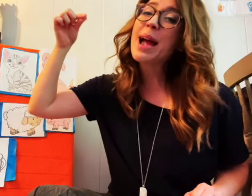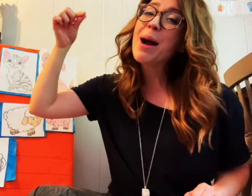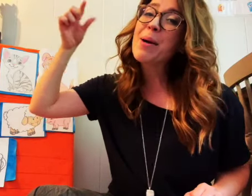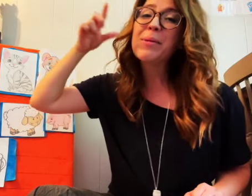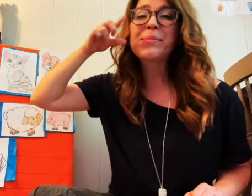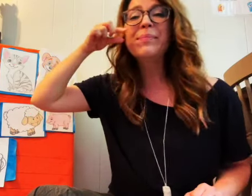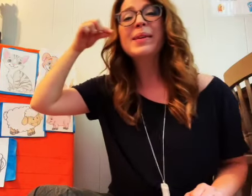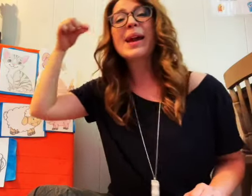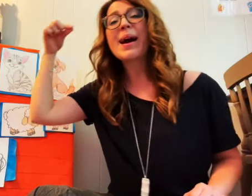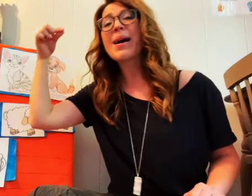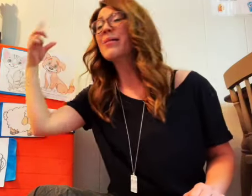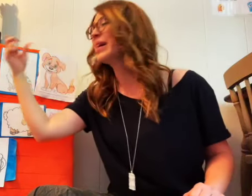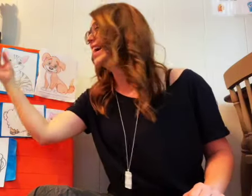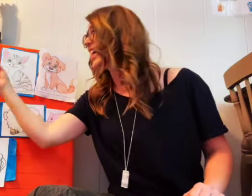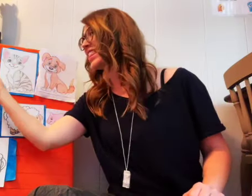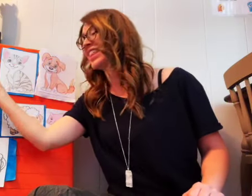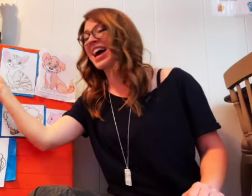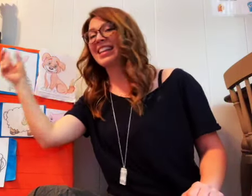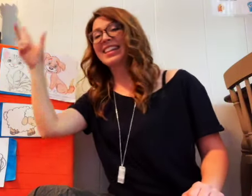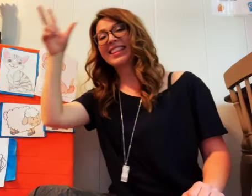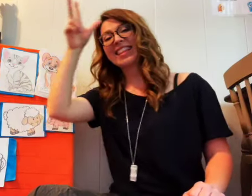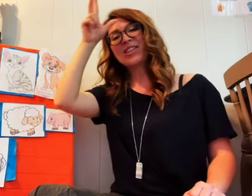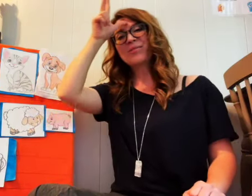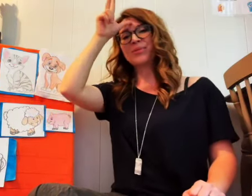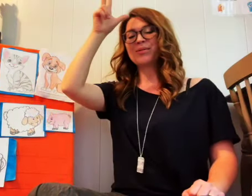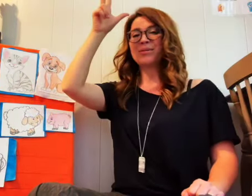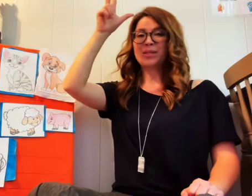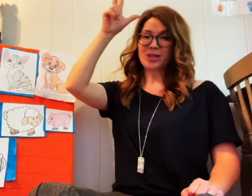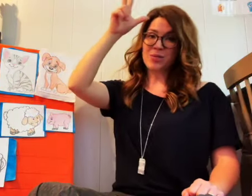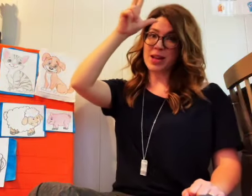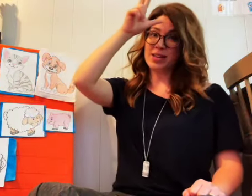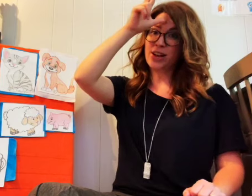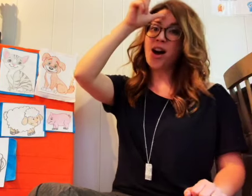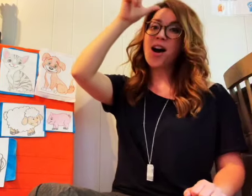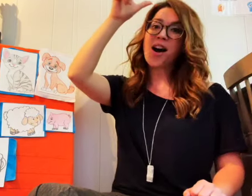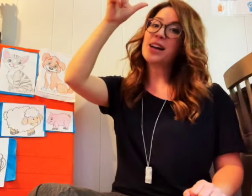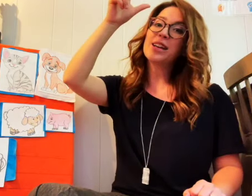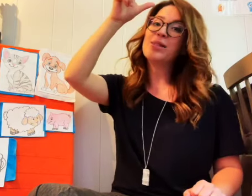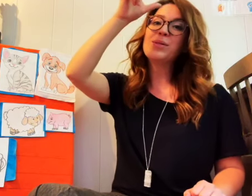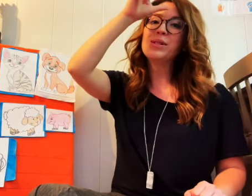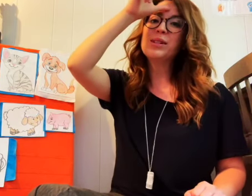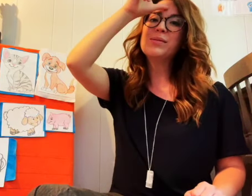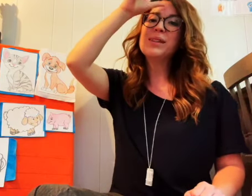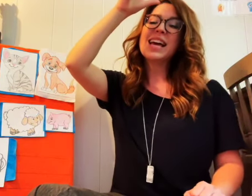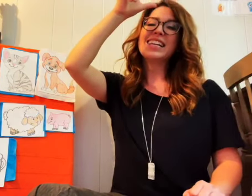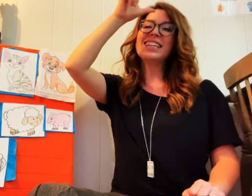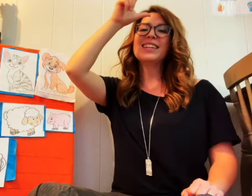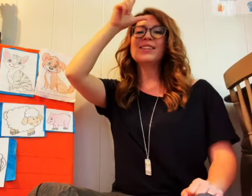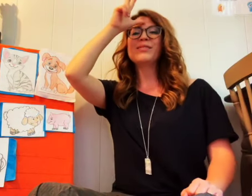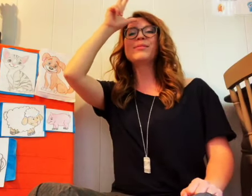meow, meow. That little rooster went cock-a-doodle-doo.